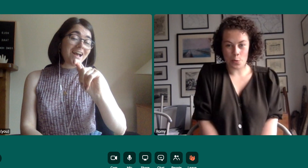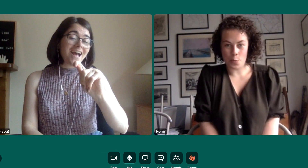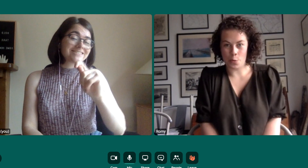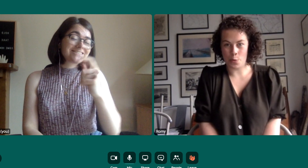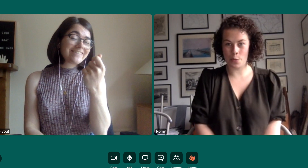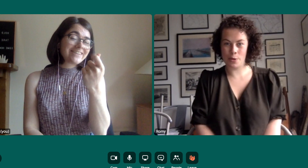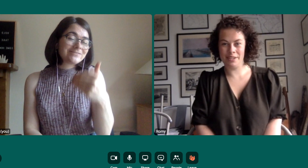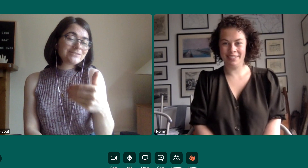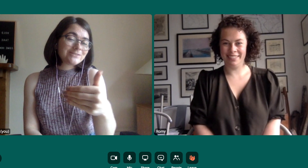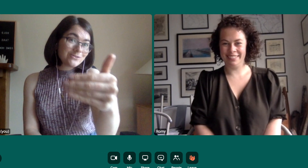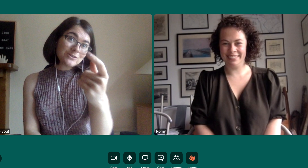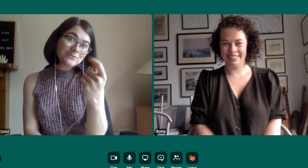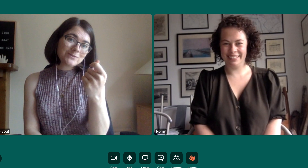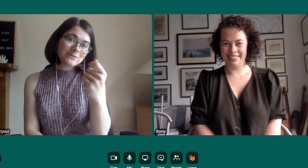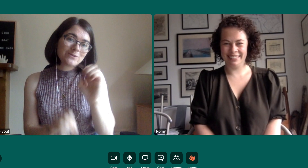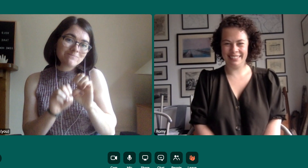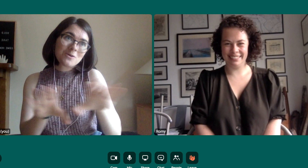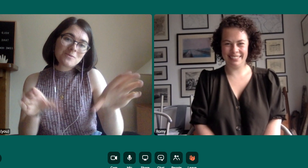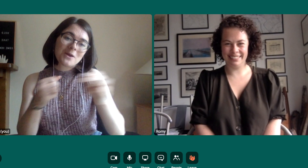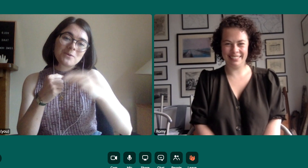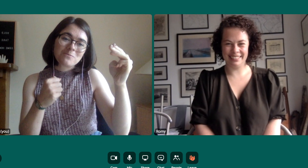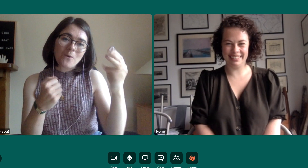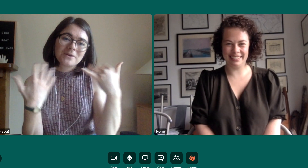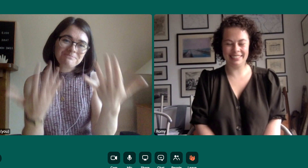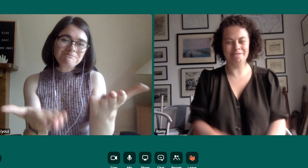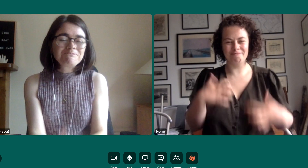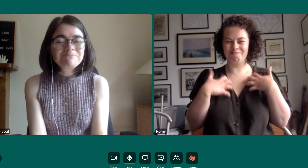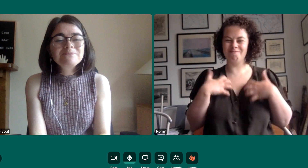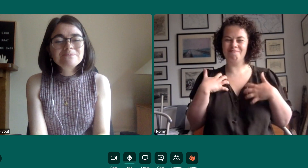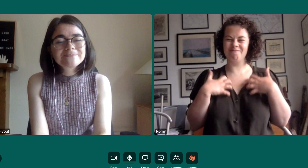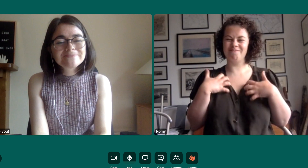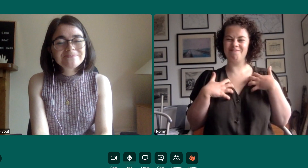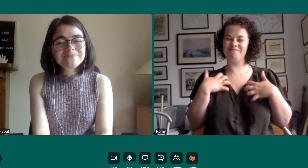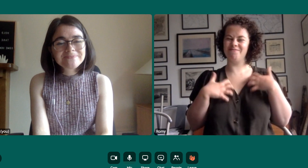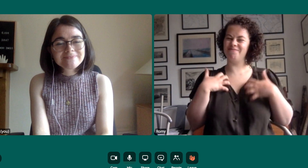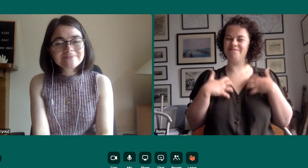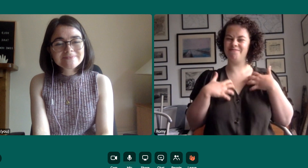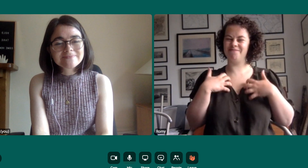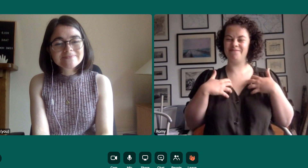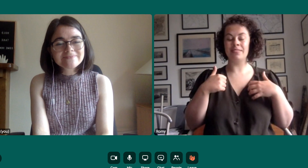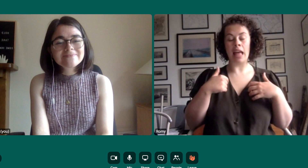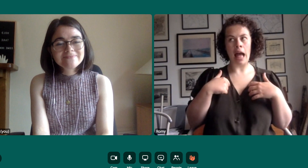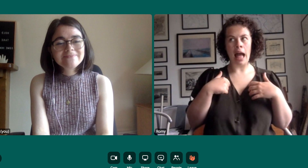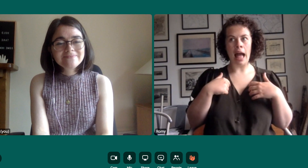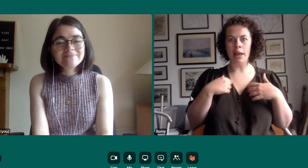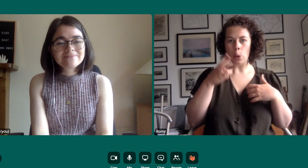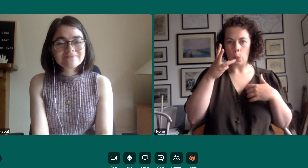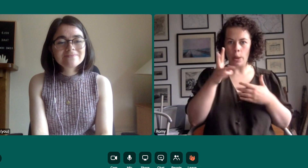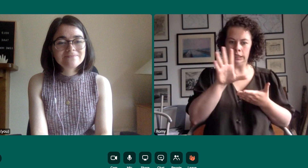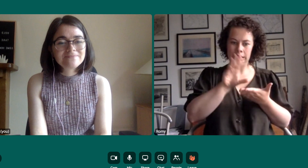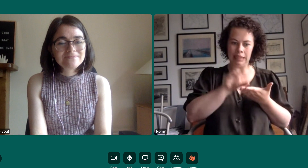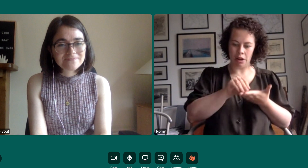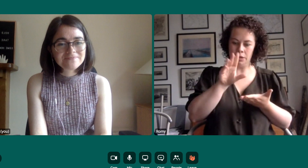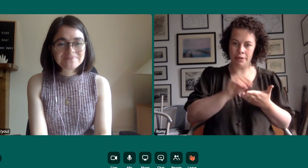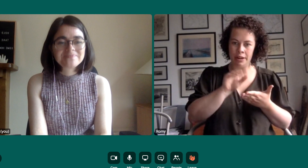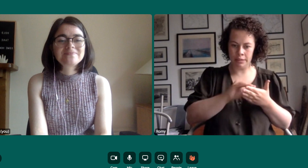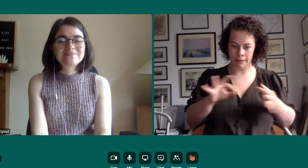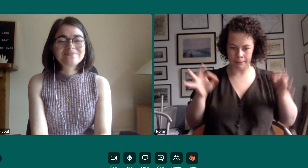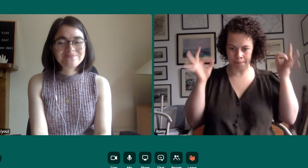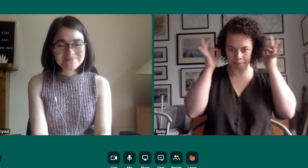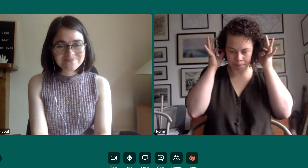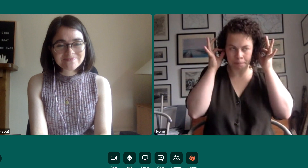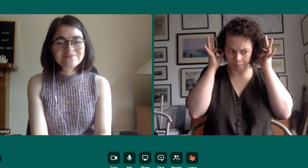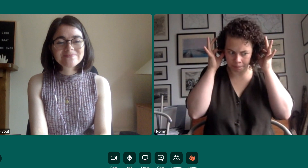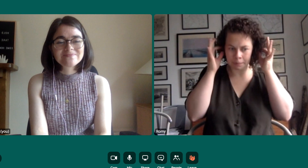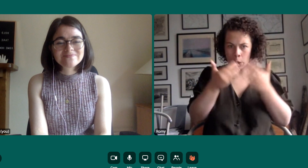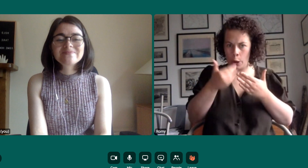be coming more. Oh, it's so exciting. And like, I'm 1,000,000% going to download that podcast and be like listening to it.